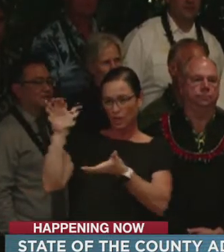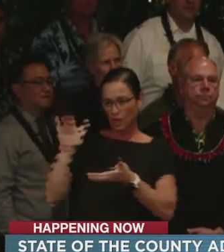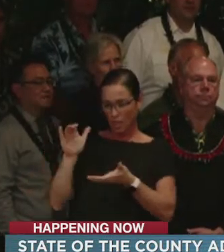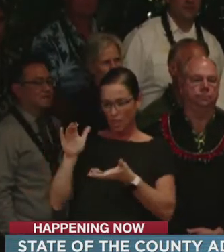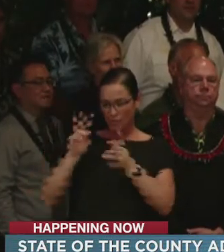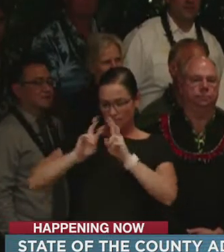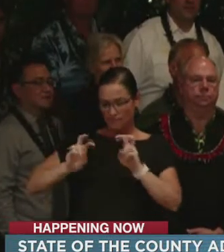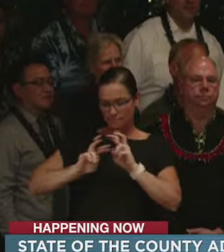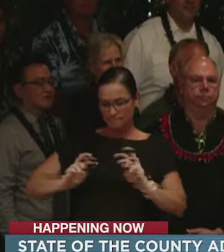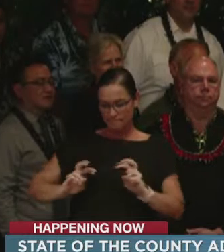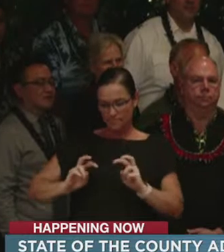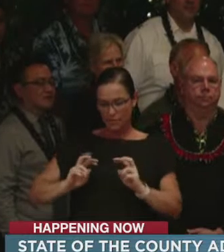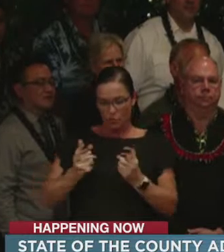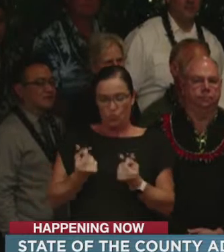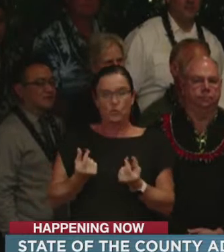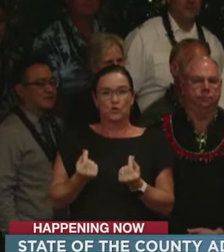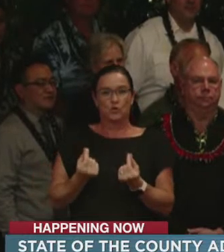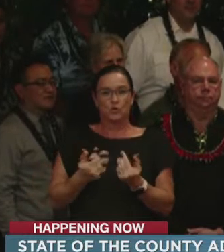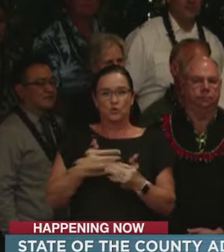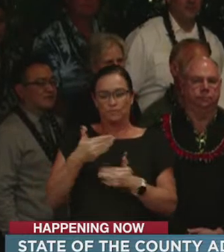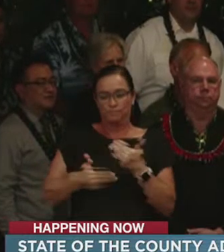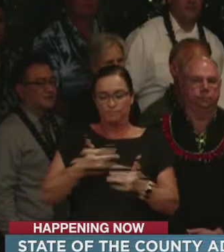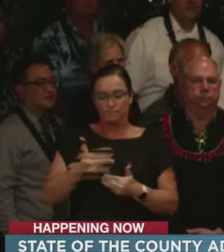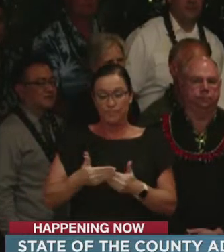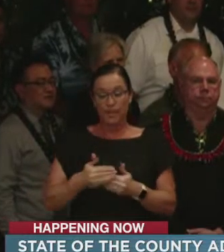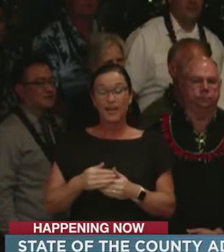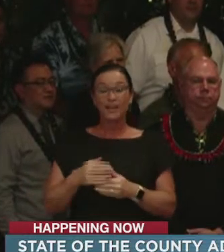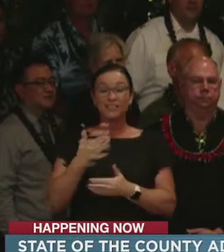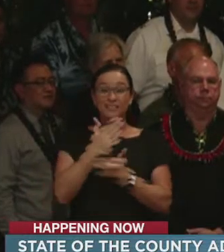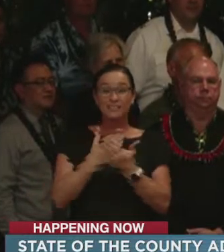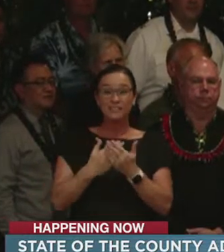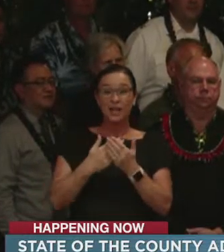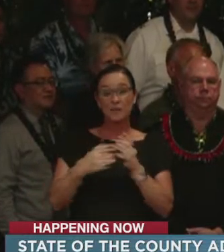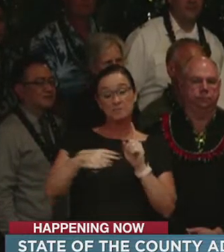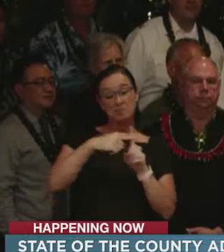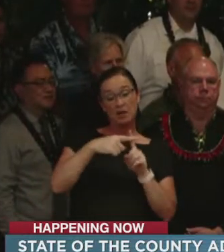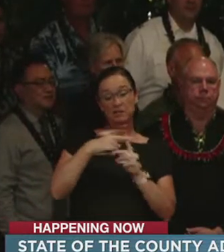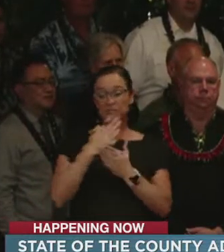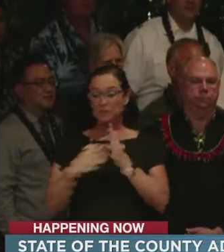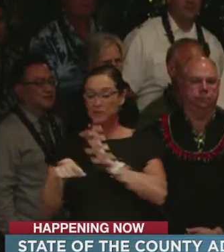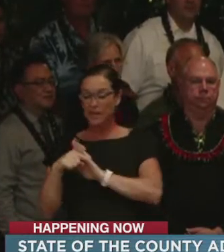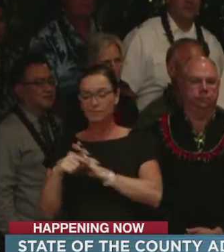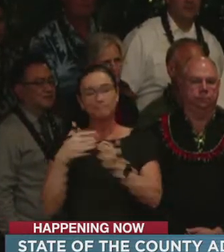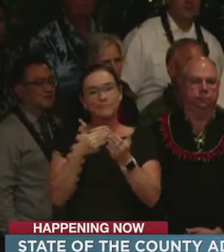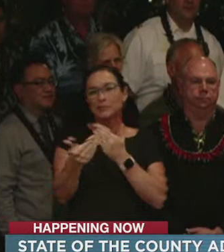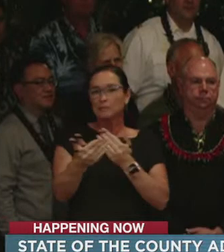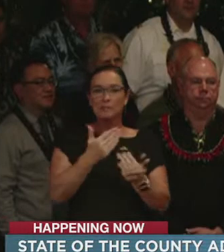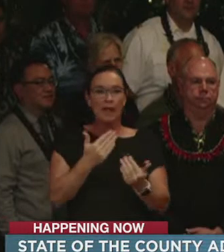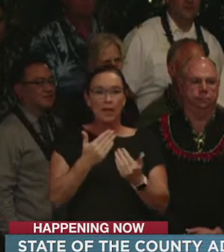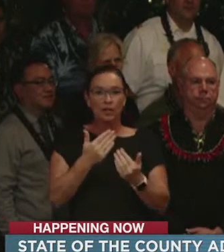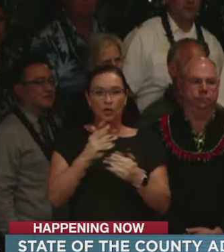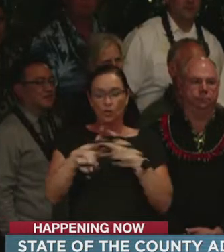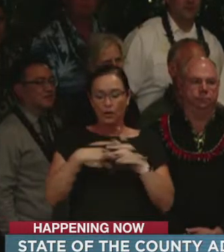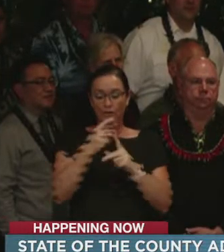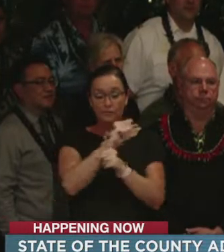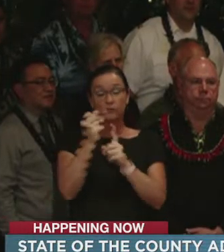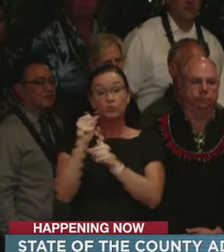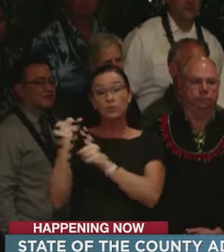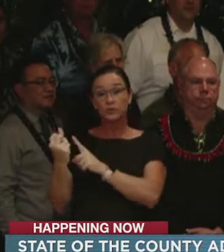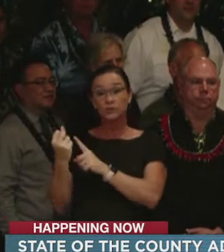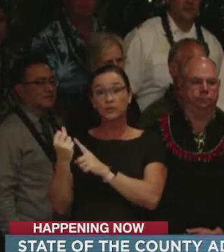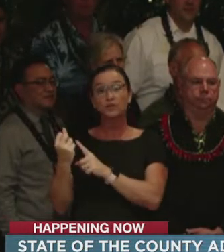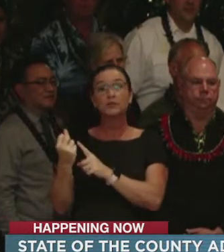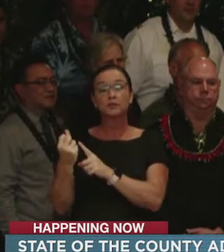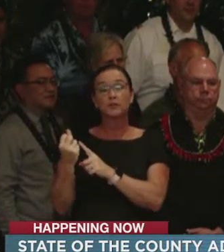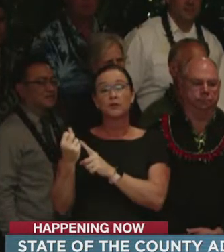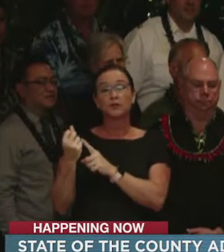play them. In some cases, we had better hands than others, but it was clear, regardless of the cards we had in our hand, when we